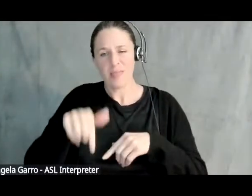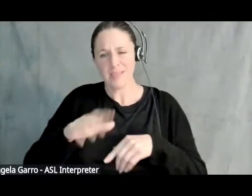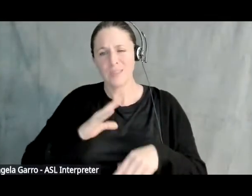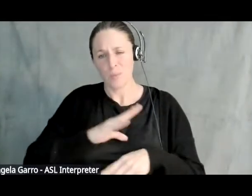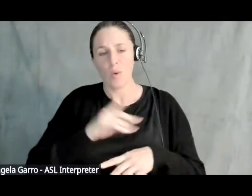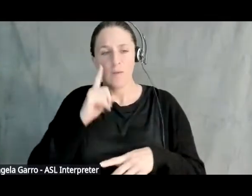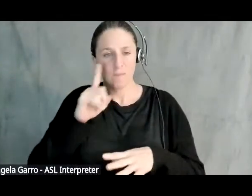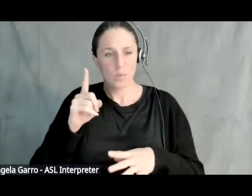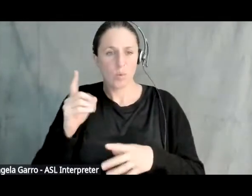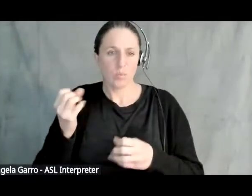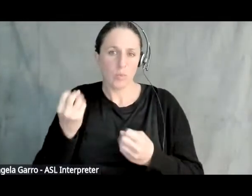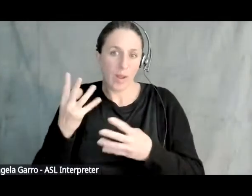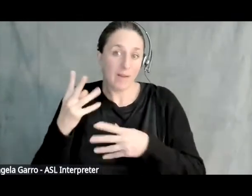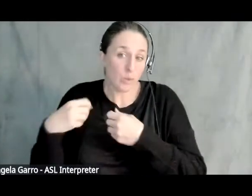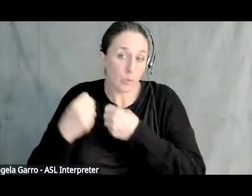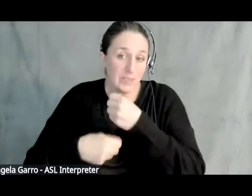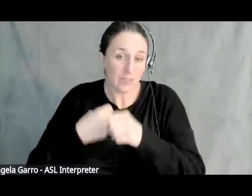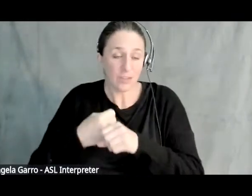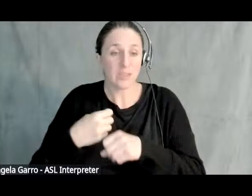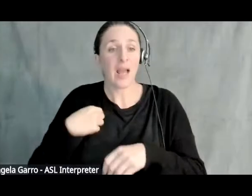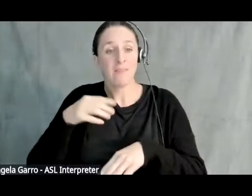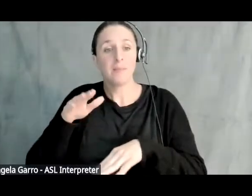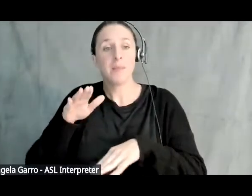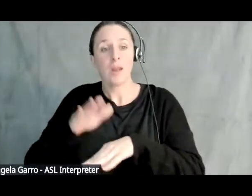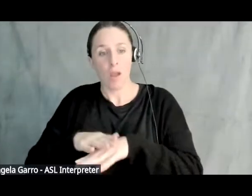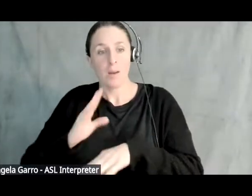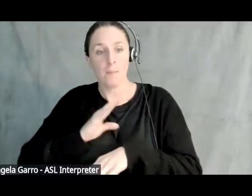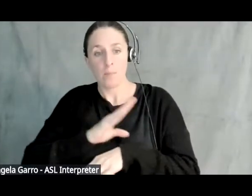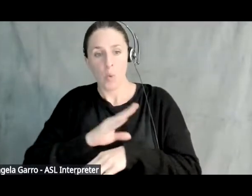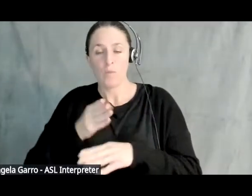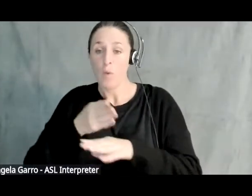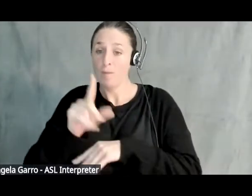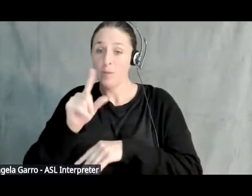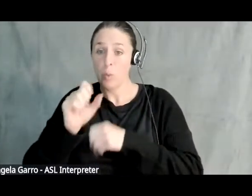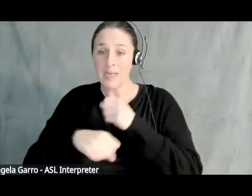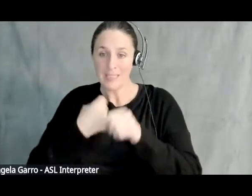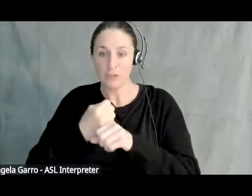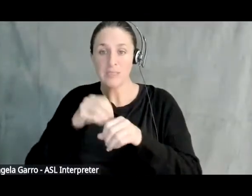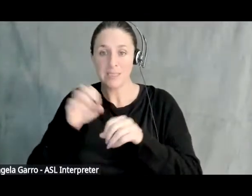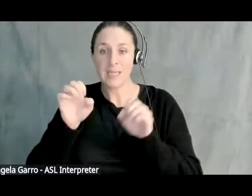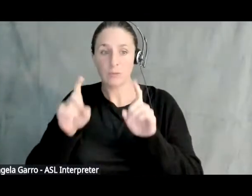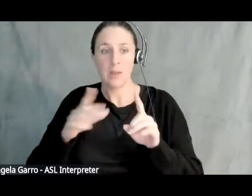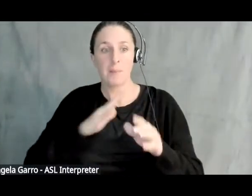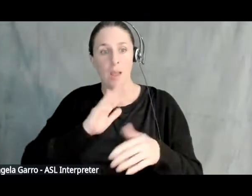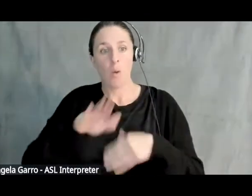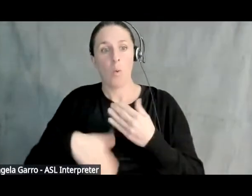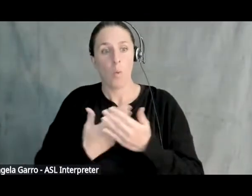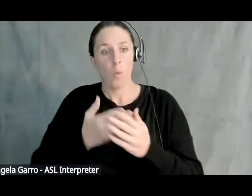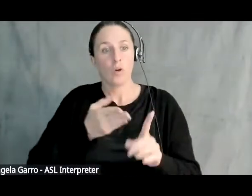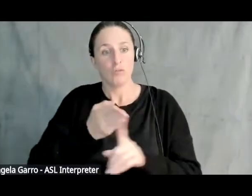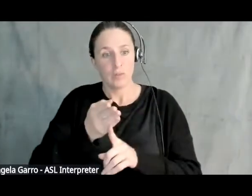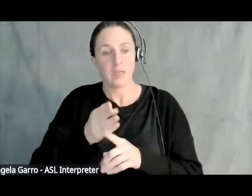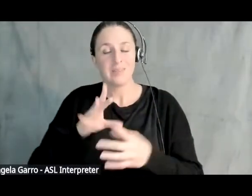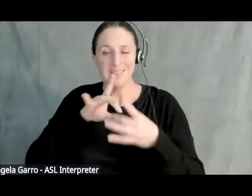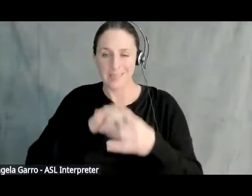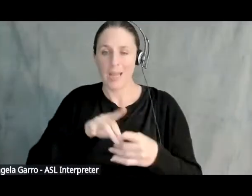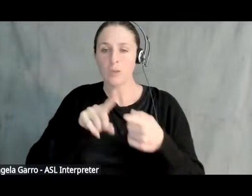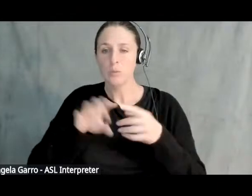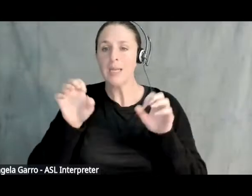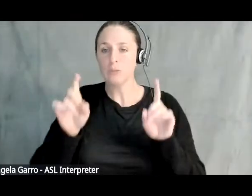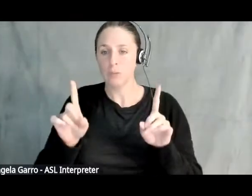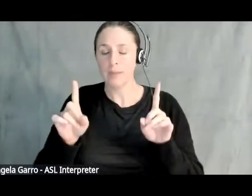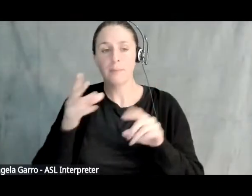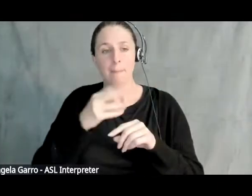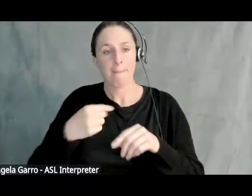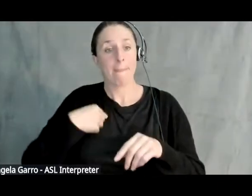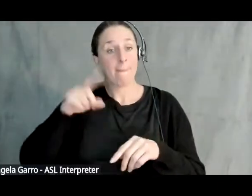years, and I've been on a board for over 20 years in education. My whole career has been connected with education. And I